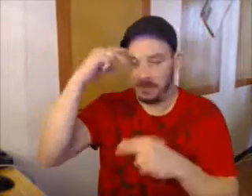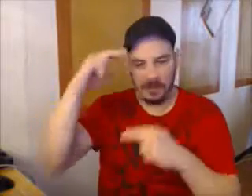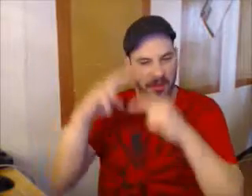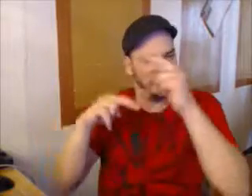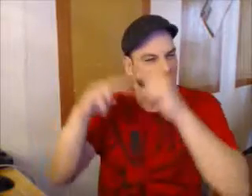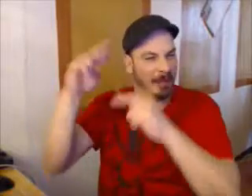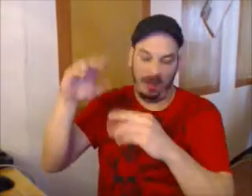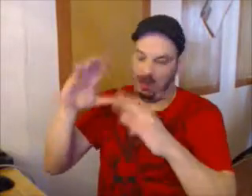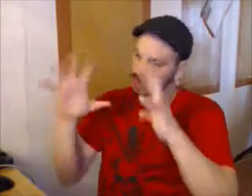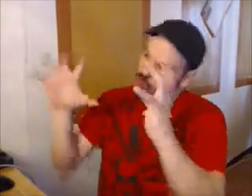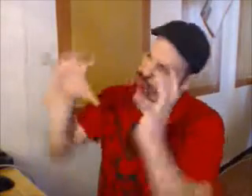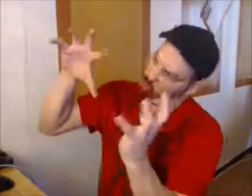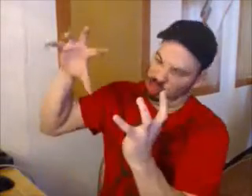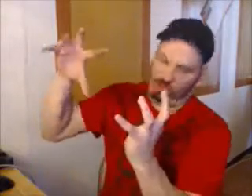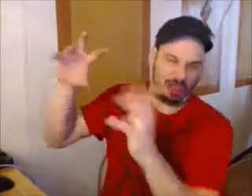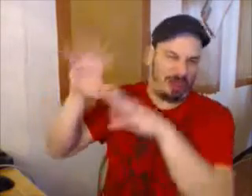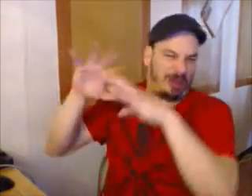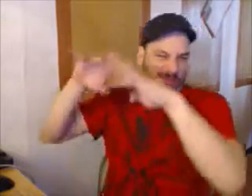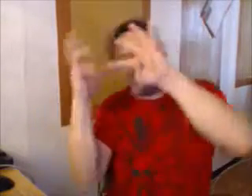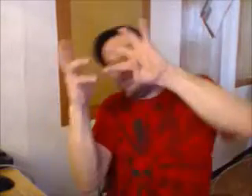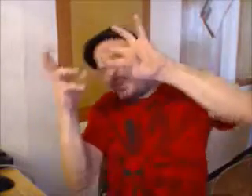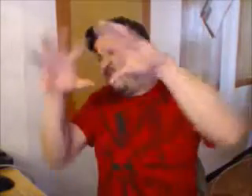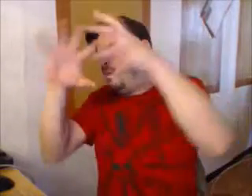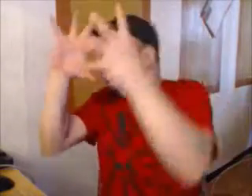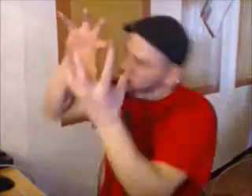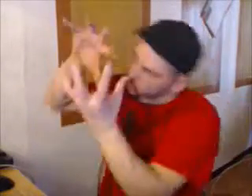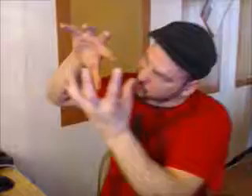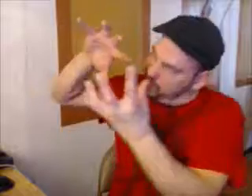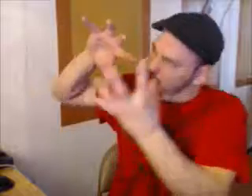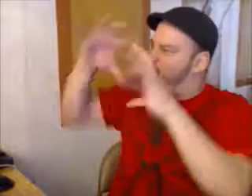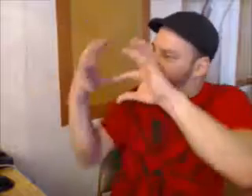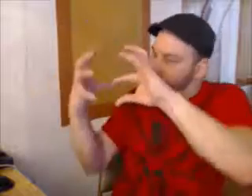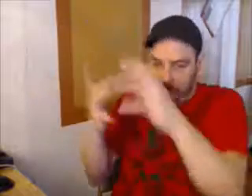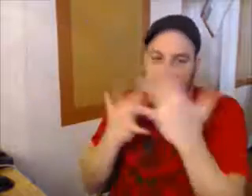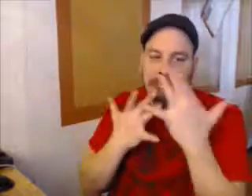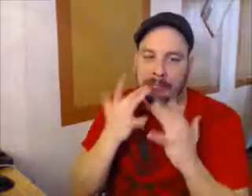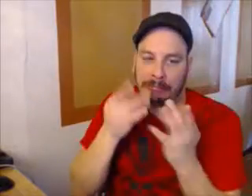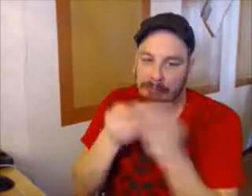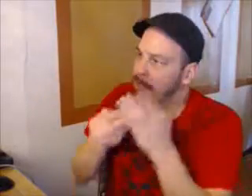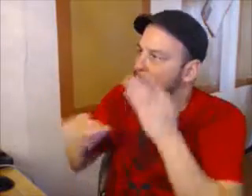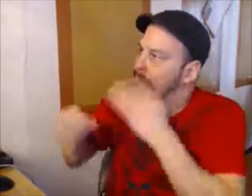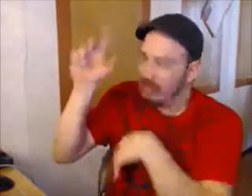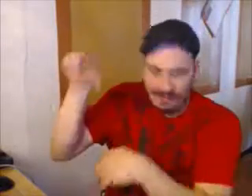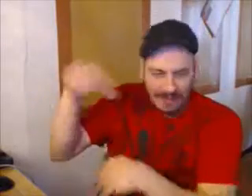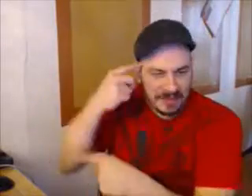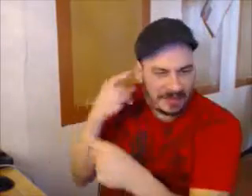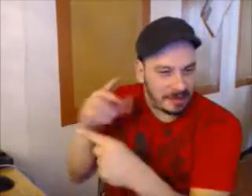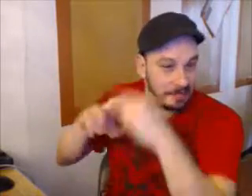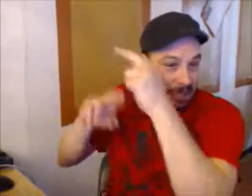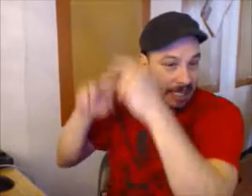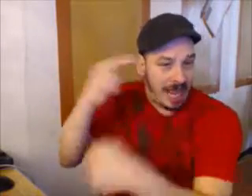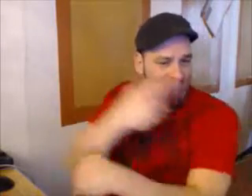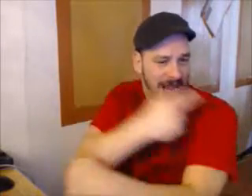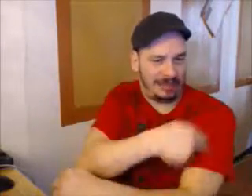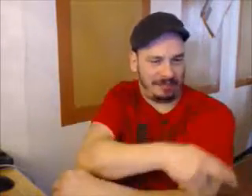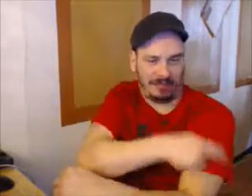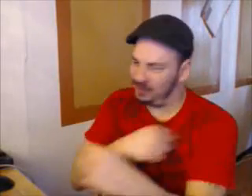get the House to go along with something, that perhaps $250,000 is too low to be